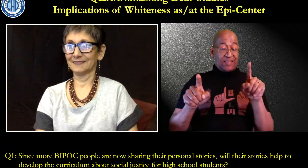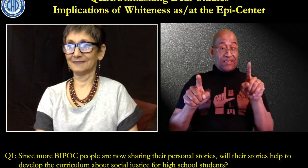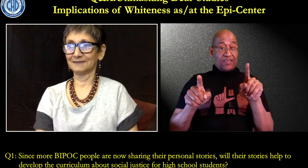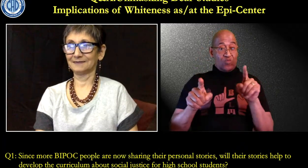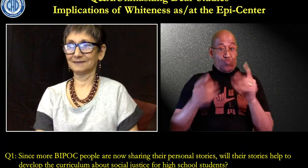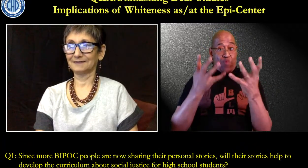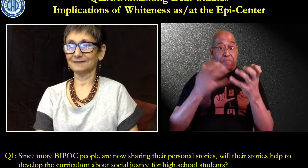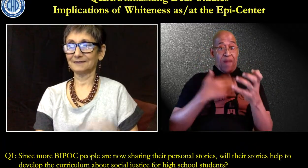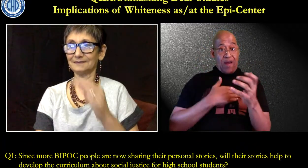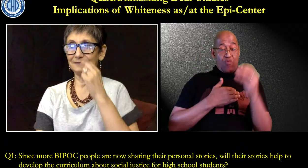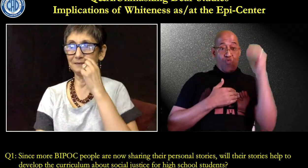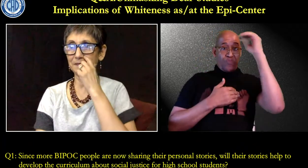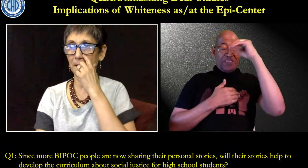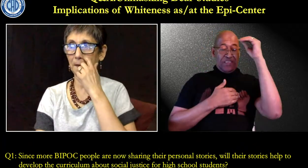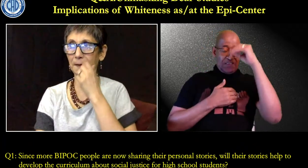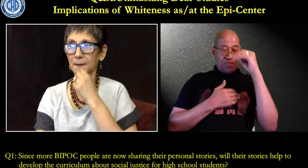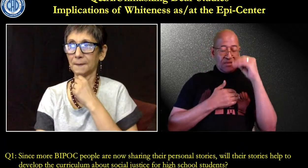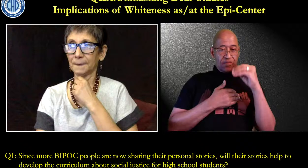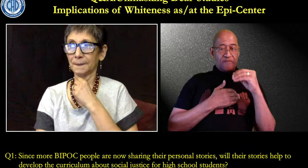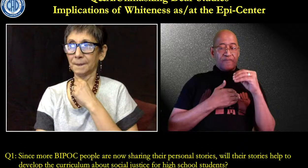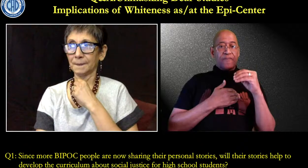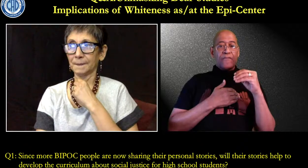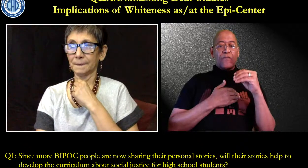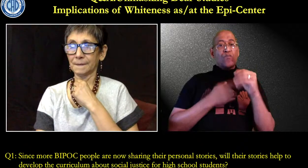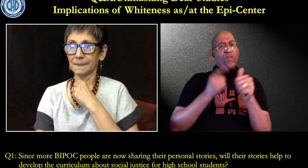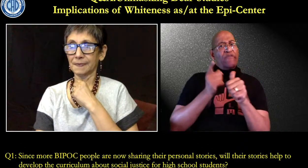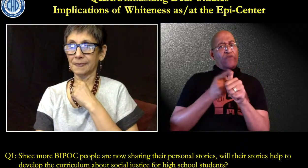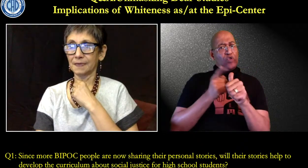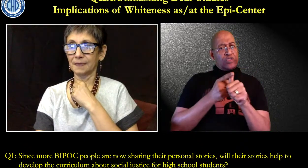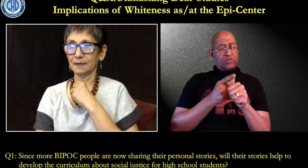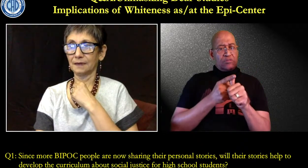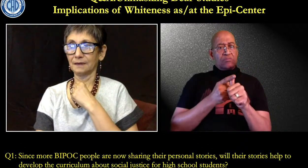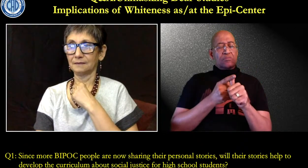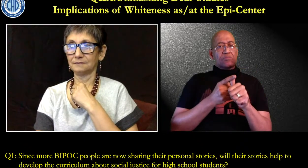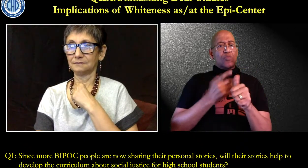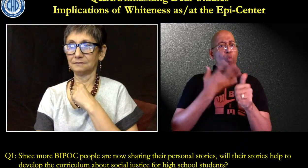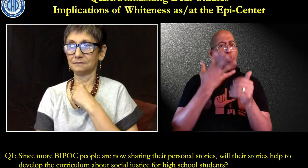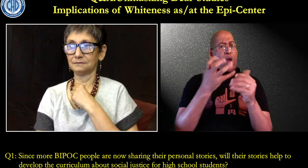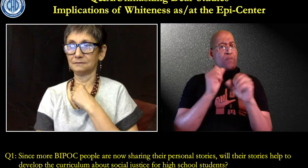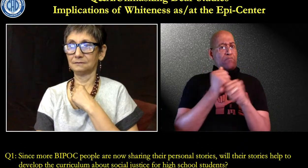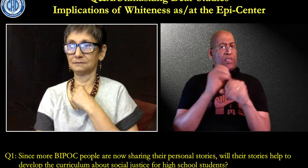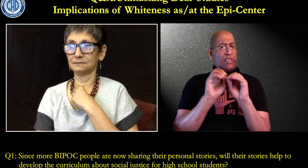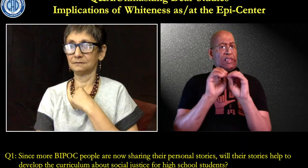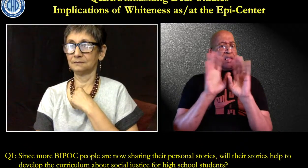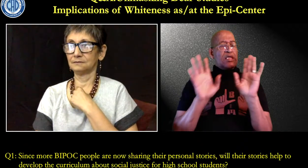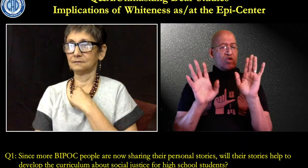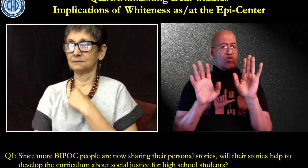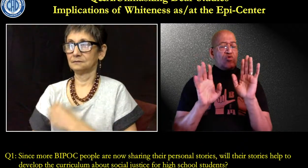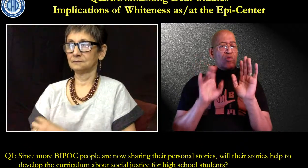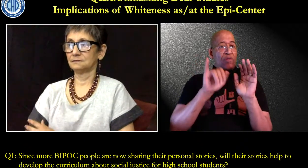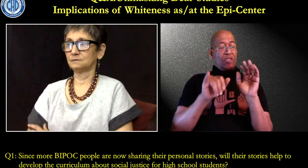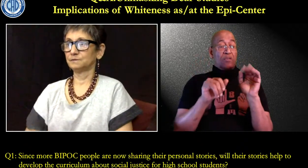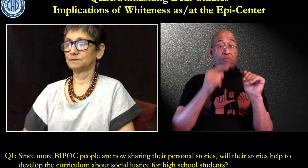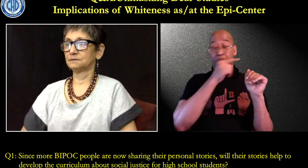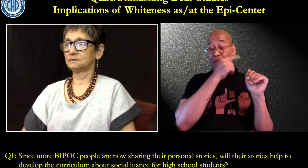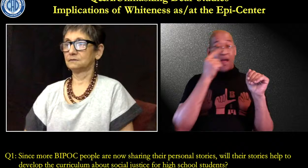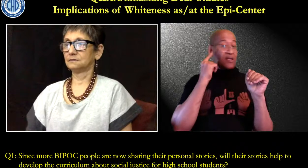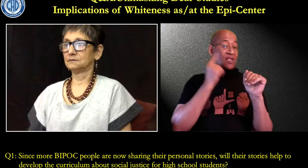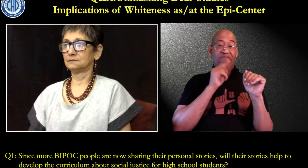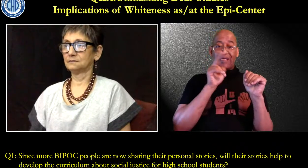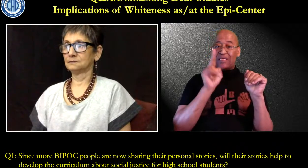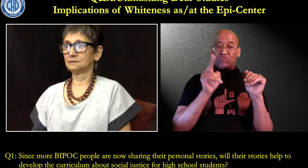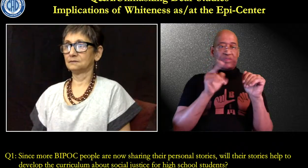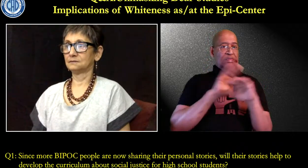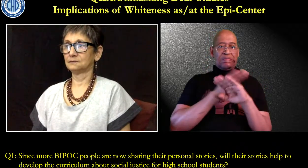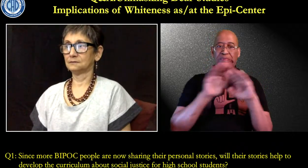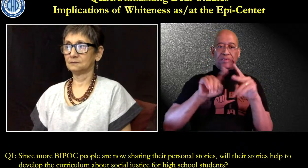curriculum. But with my opinion, if you want that, it's first, we have to